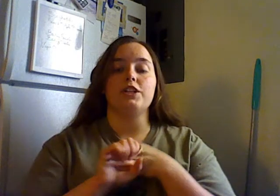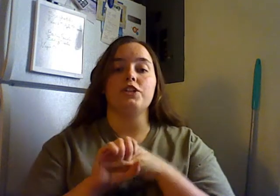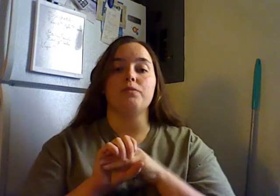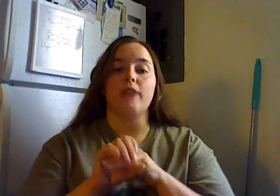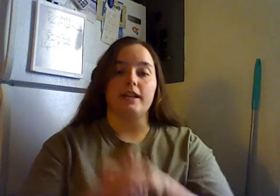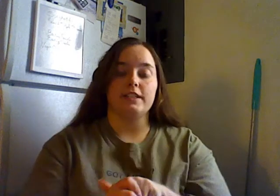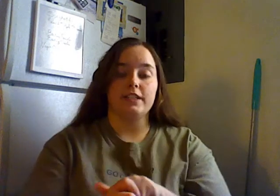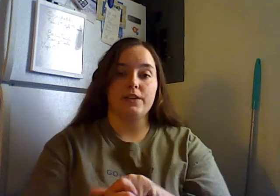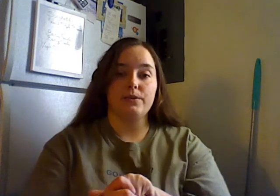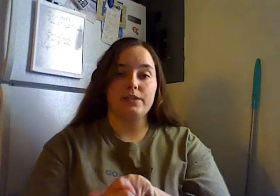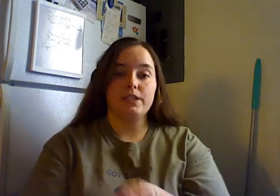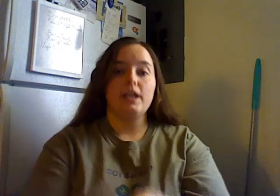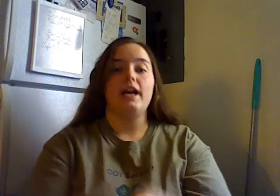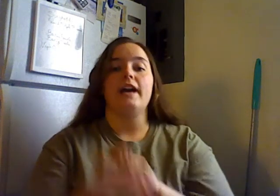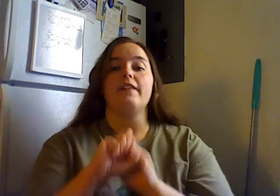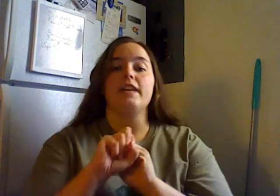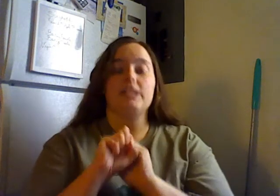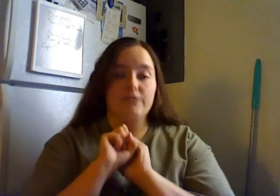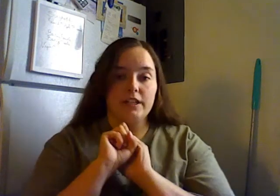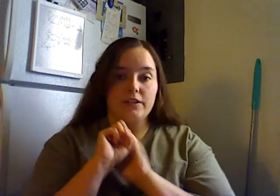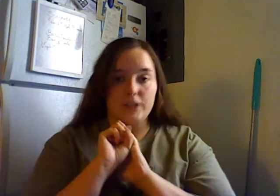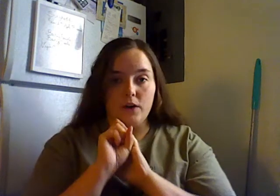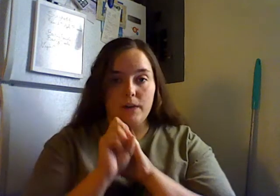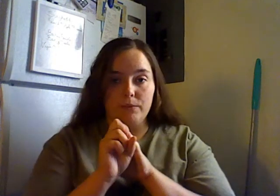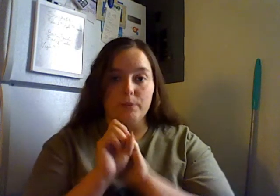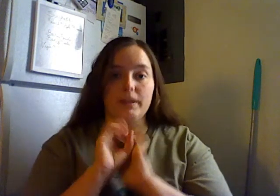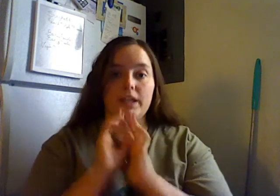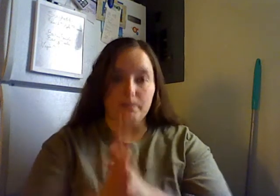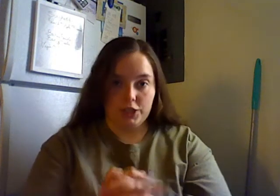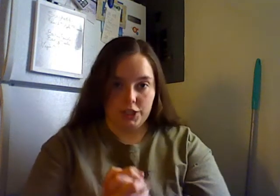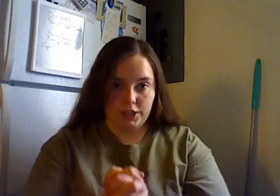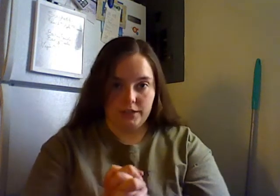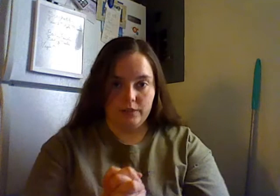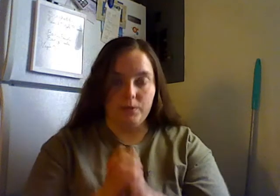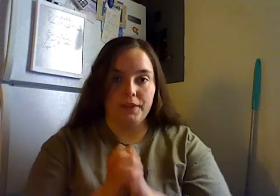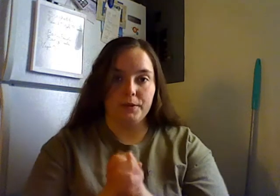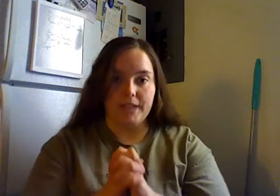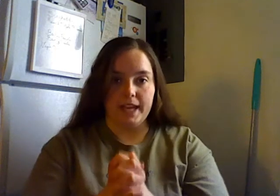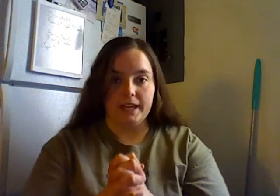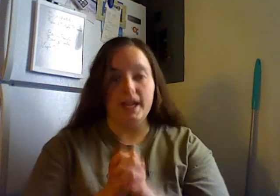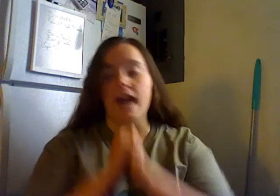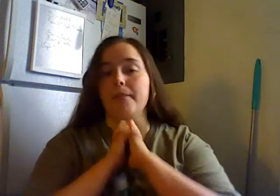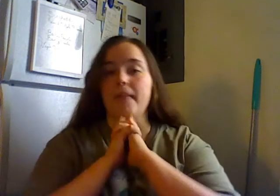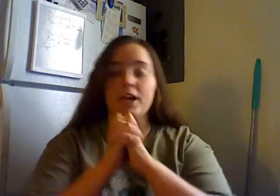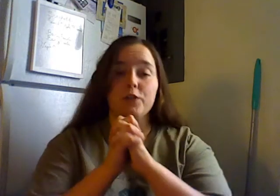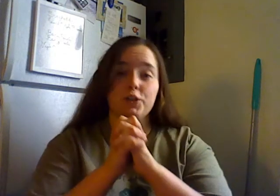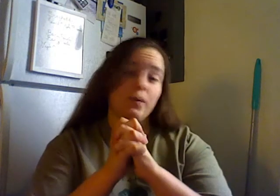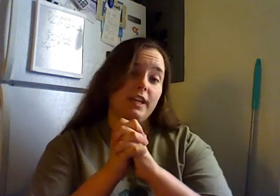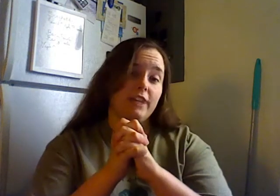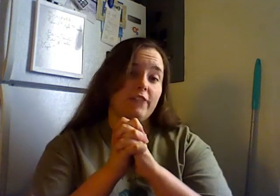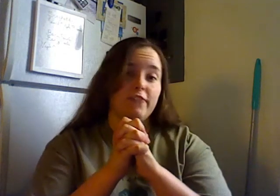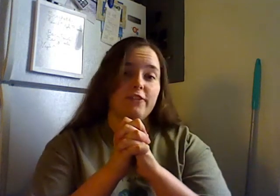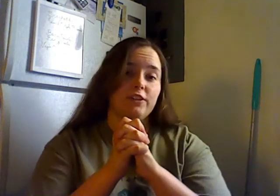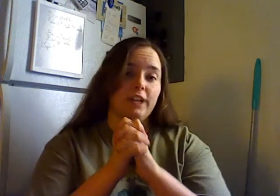you practice those. And the next video to go up will be numbers. 1 through 10. I may go to 20 if I feel like it.